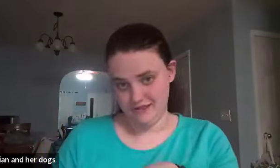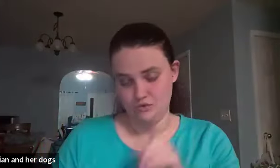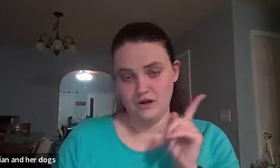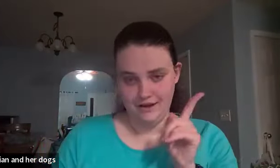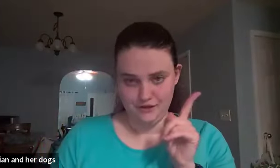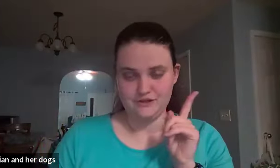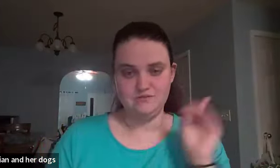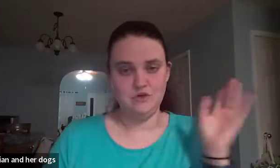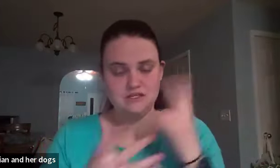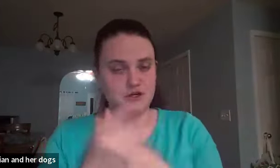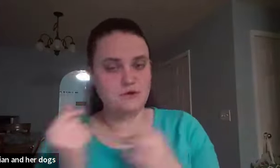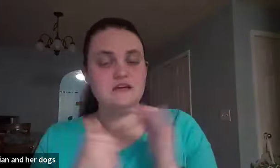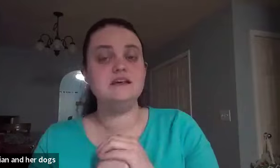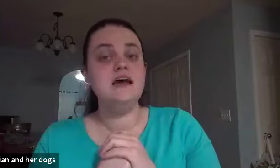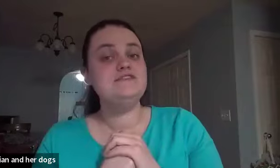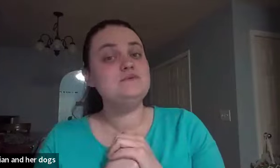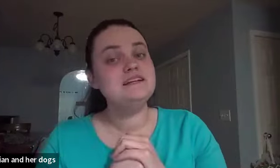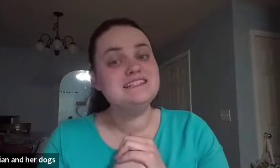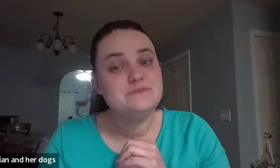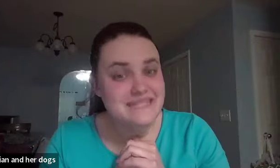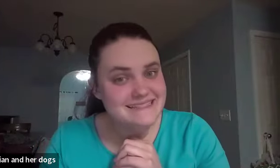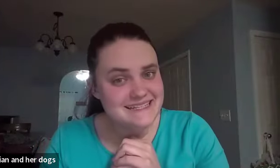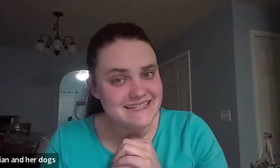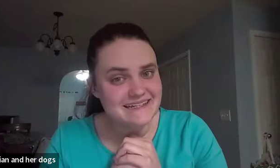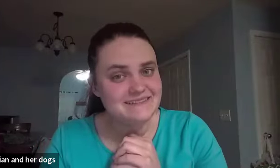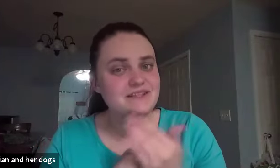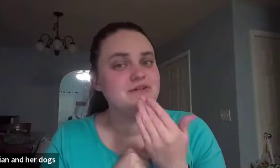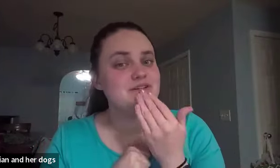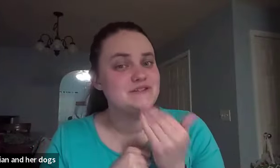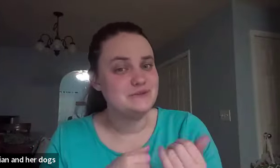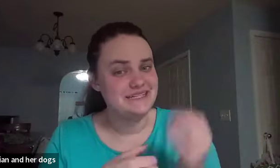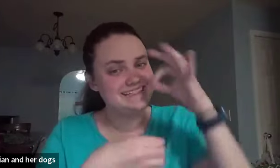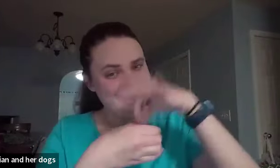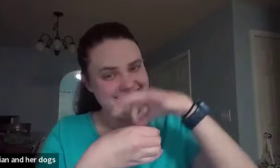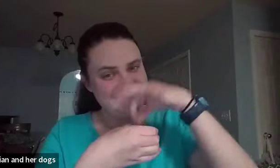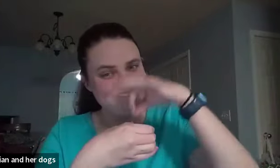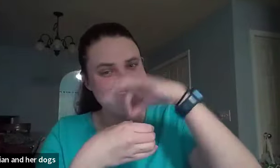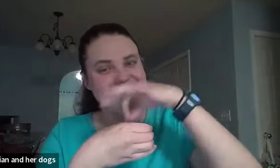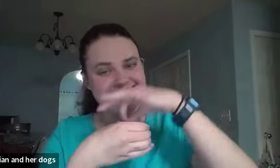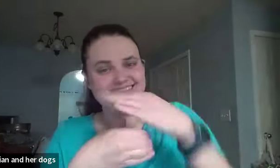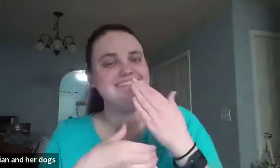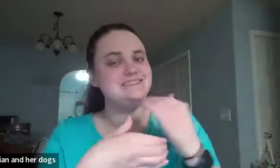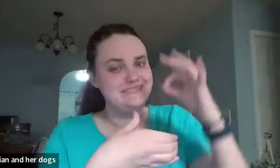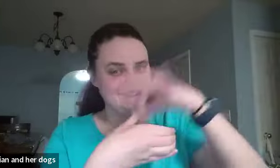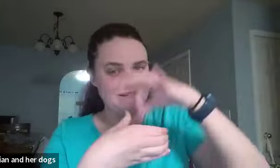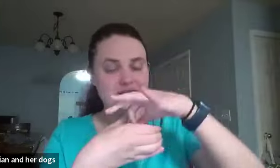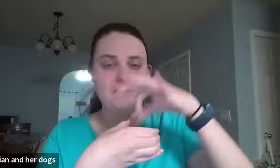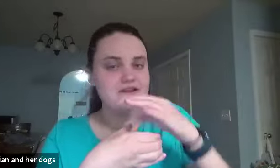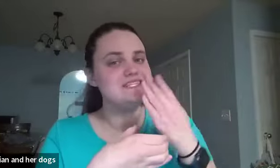This we're going to add here because you guys know both signs. If you wanted sweet tea, you would do sweet tea. Sweet tea. We are in the